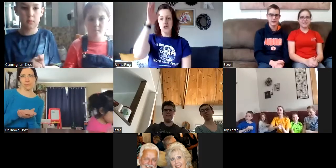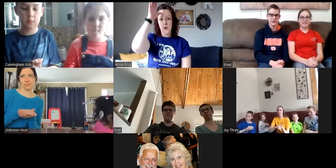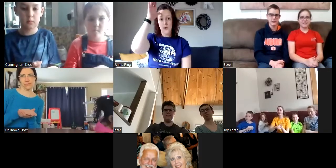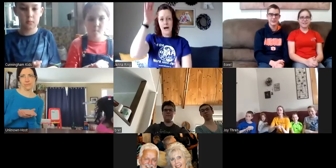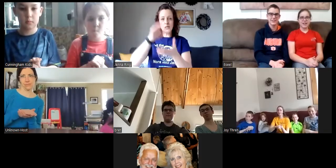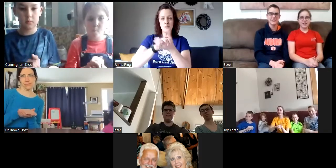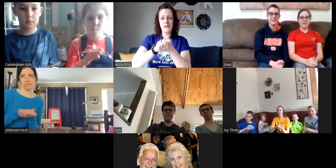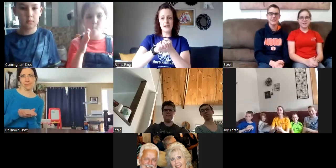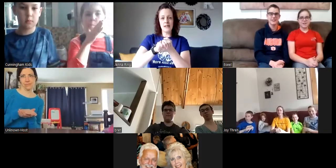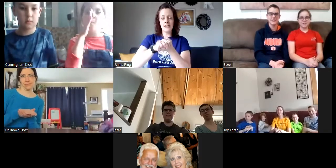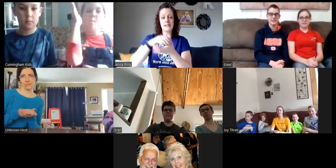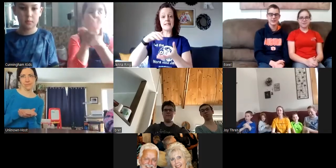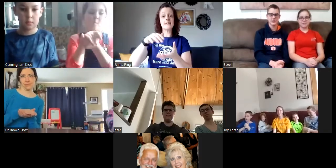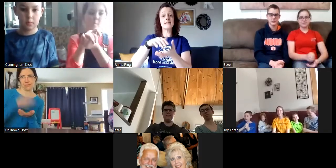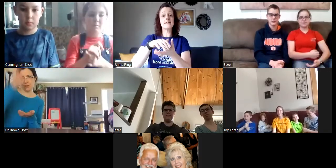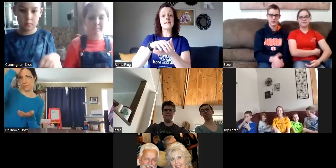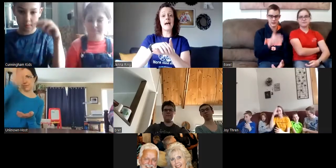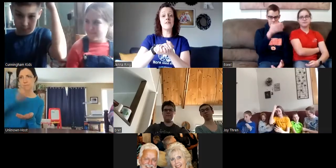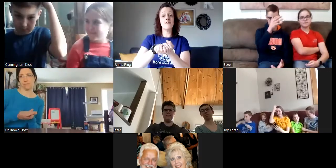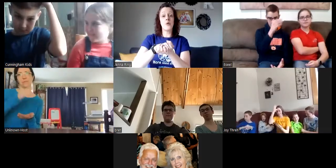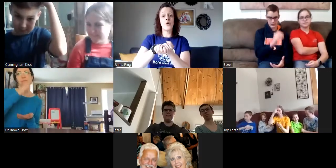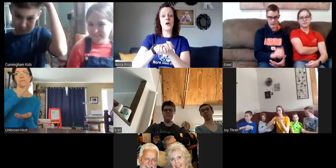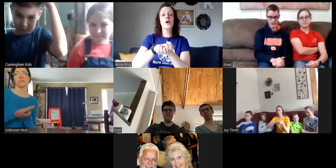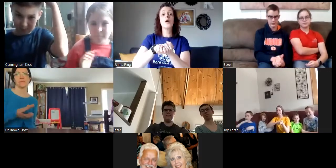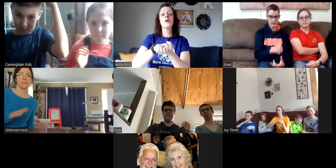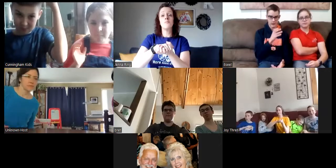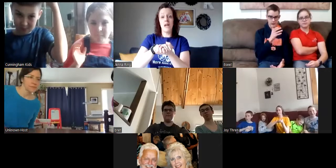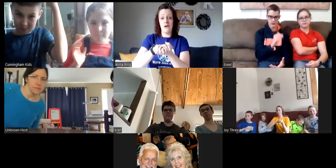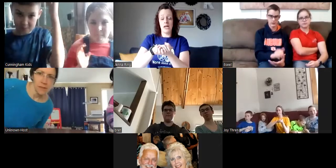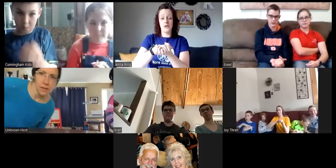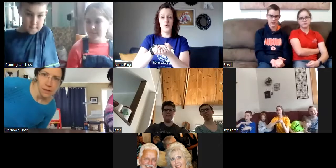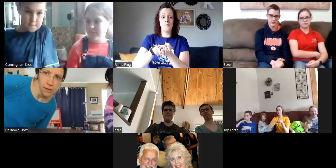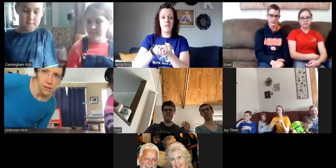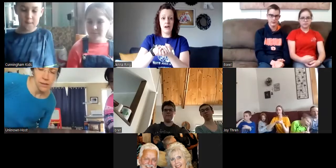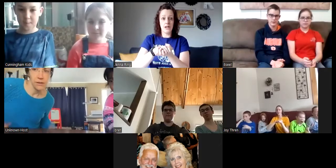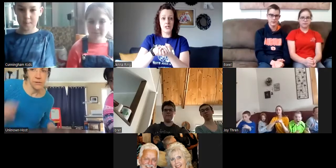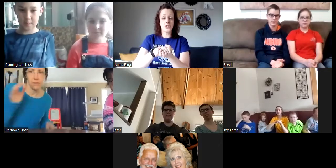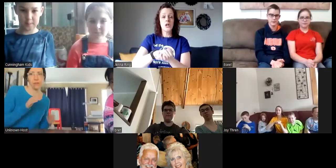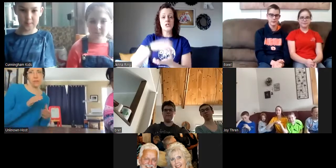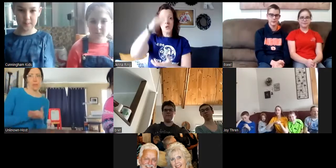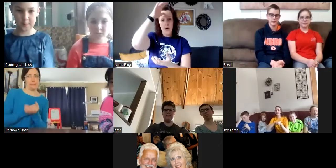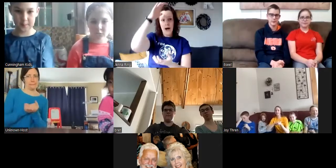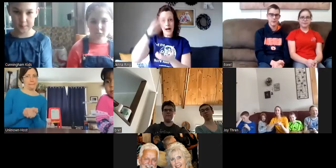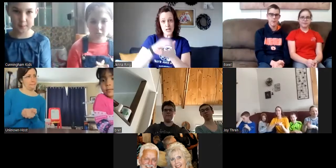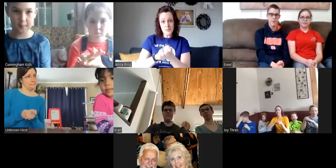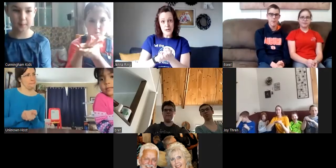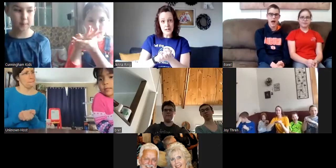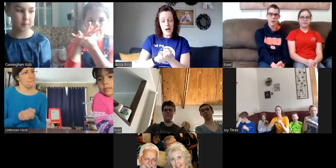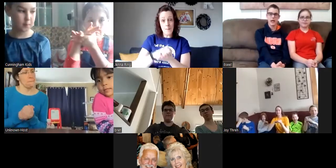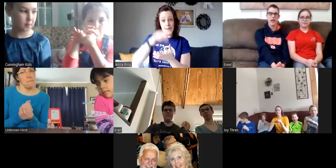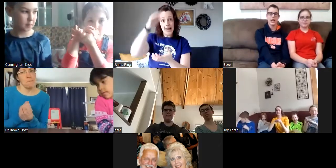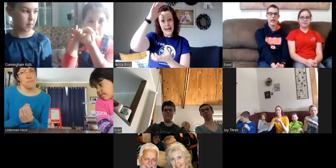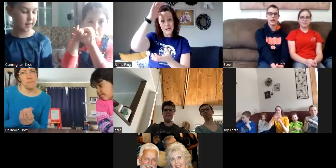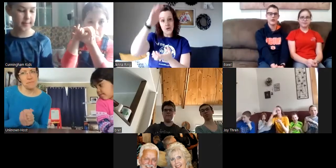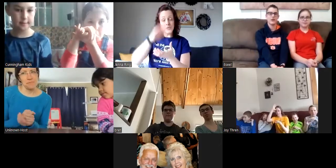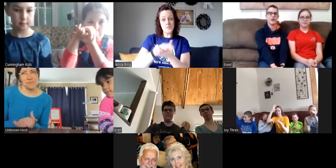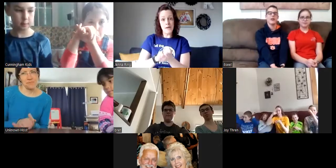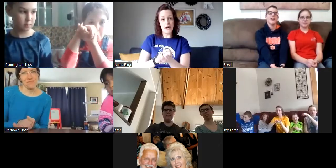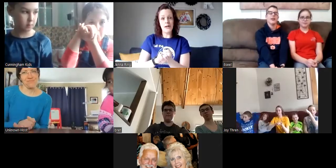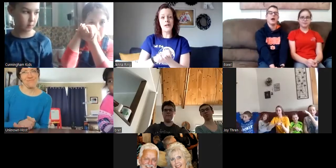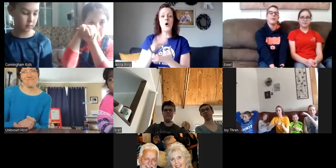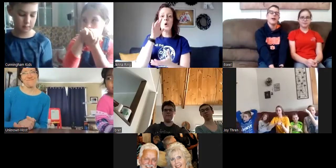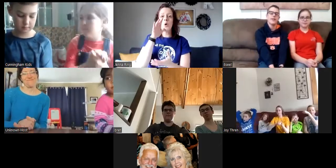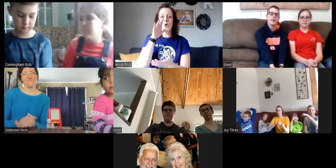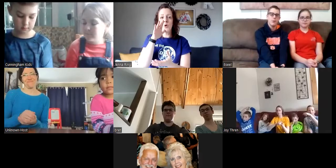Right, so husband, because this is the sign for married or marriage. So husband, a man who